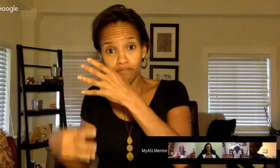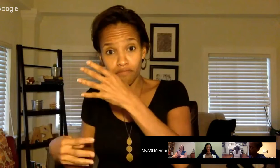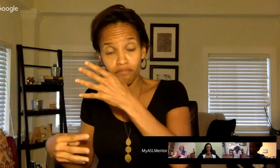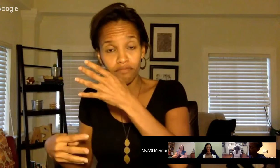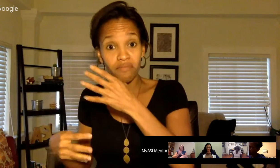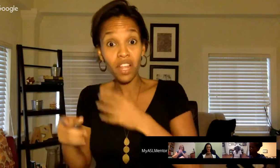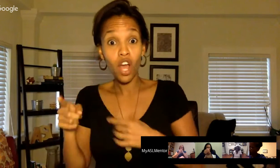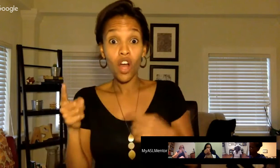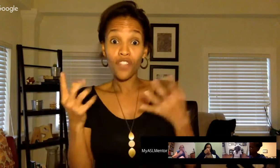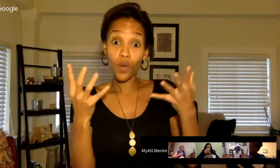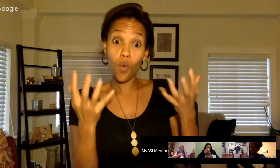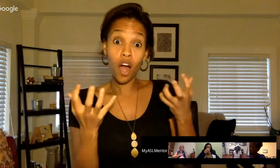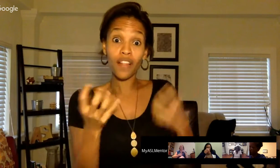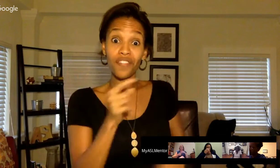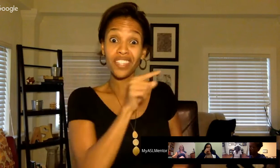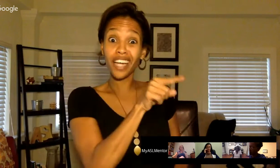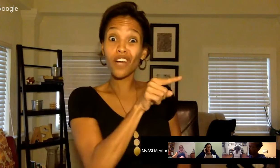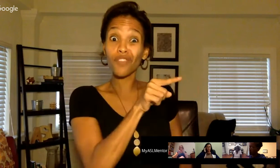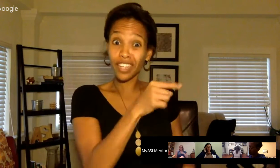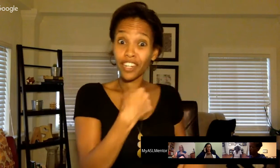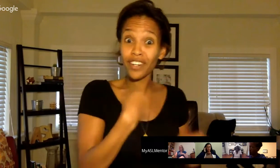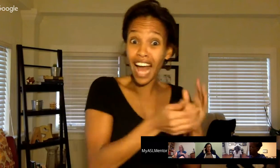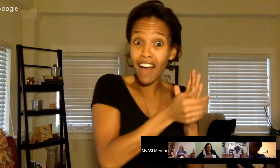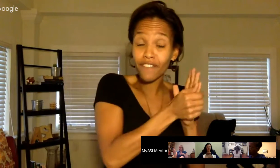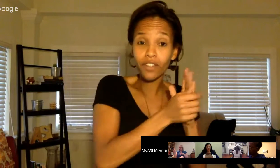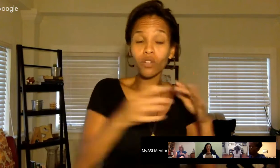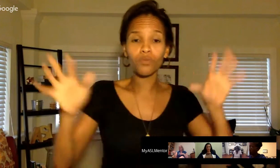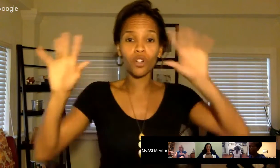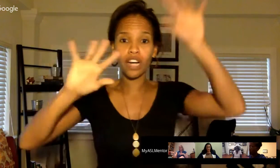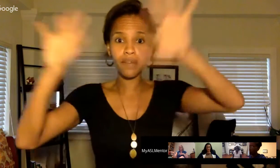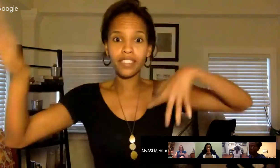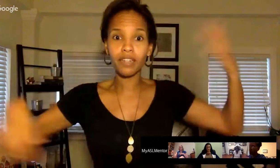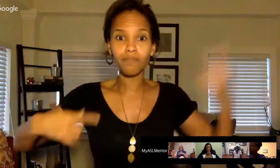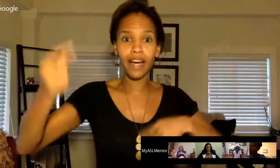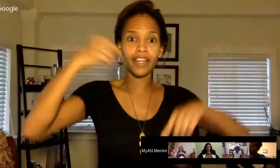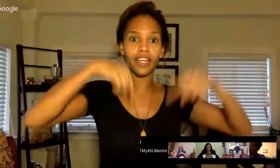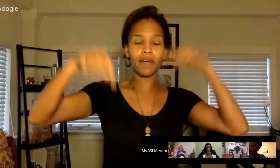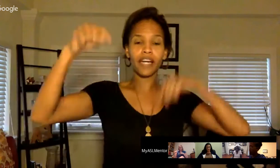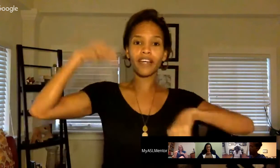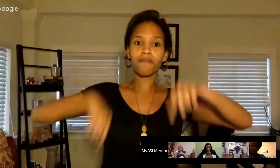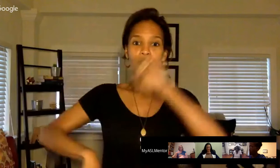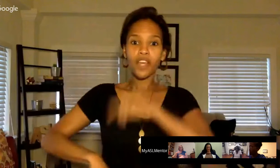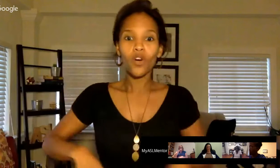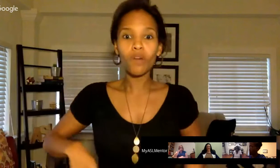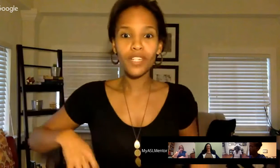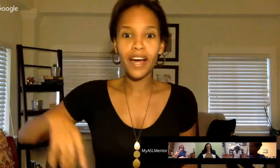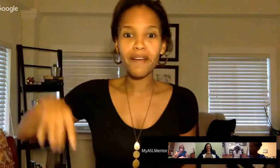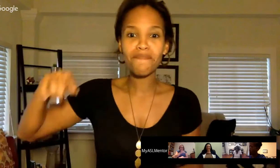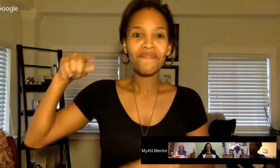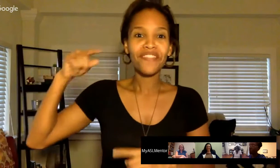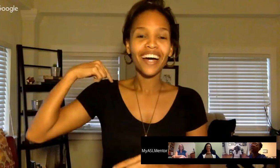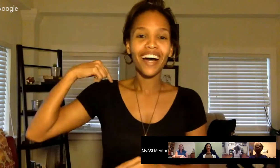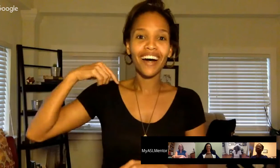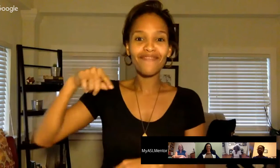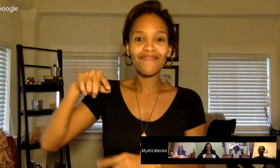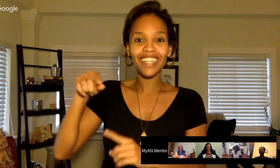skills. They want this guy over here to have, oh, I messed up. Back it up. One more